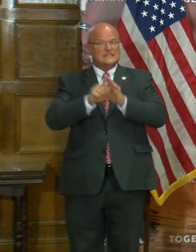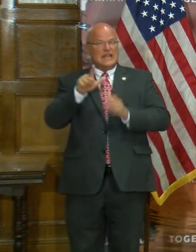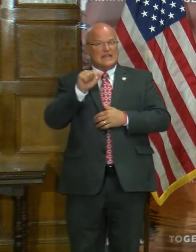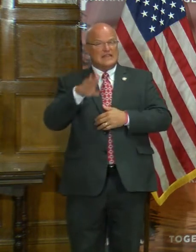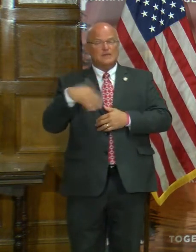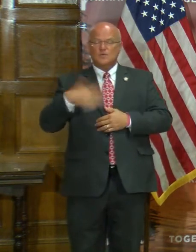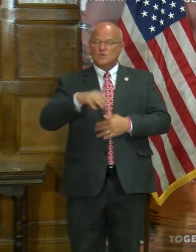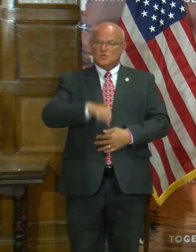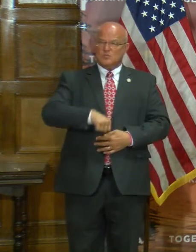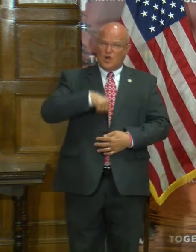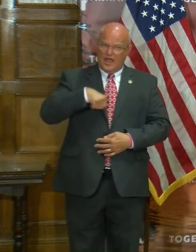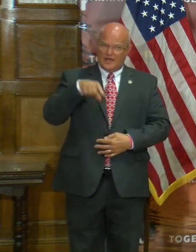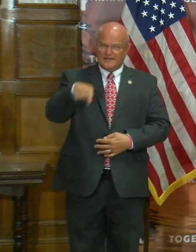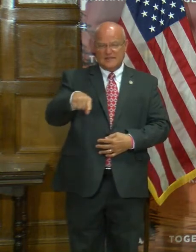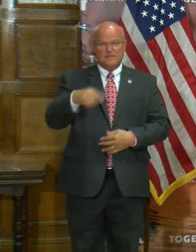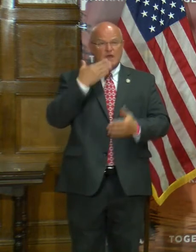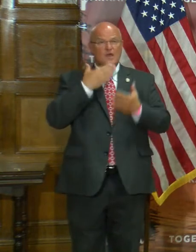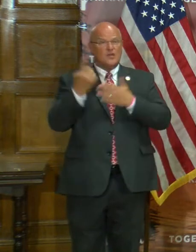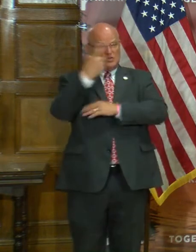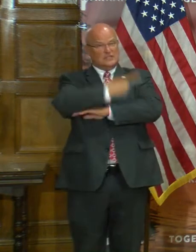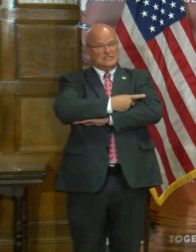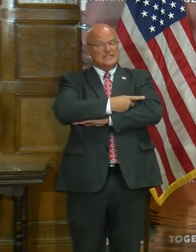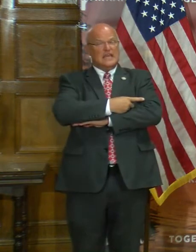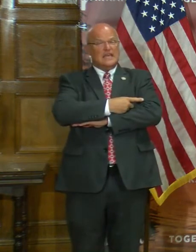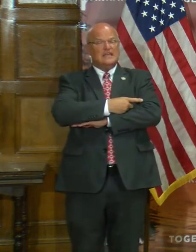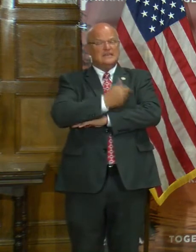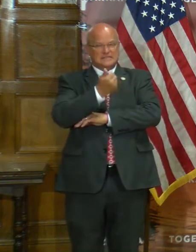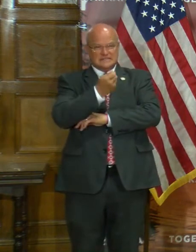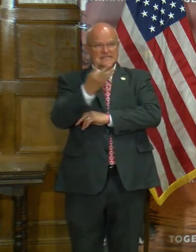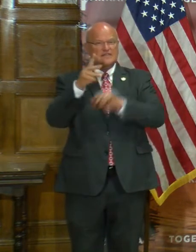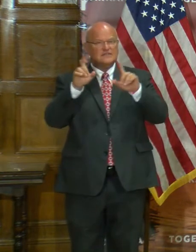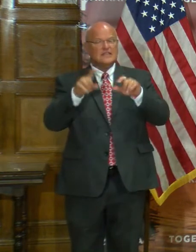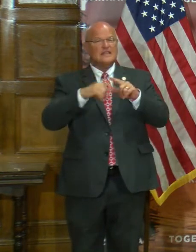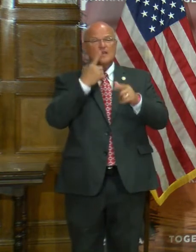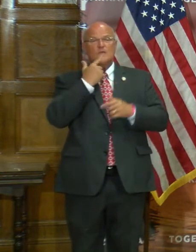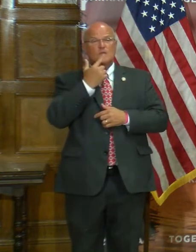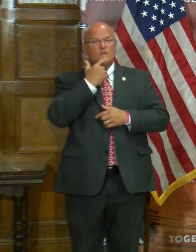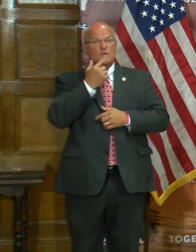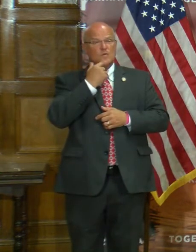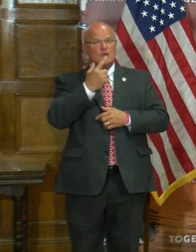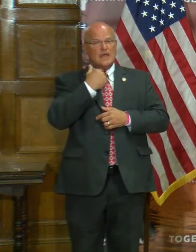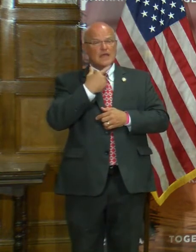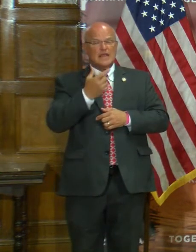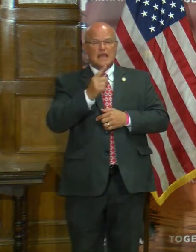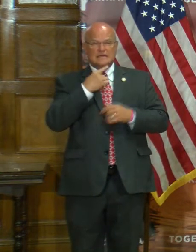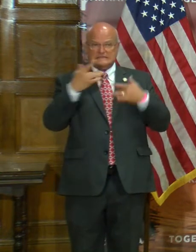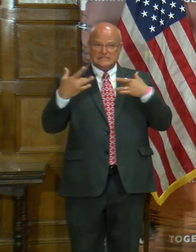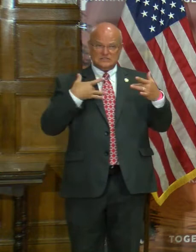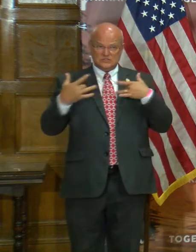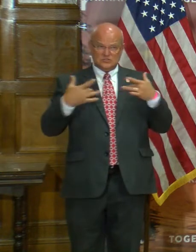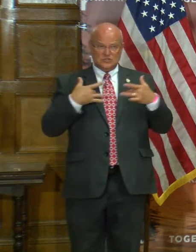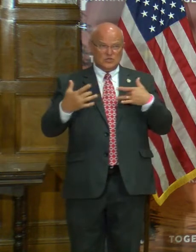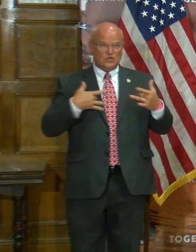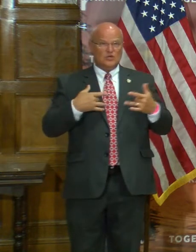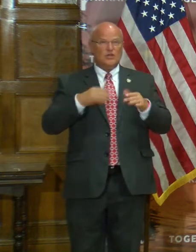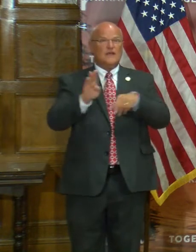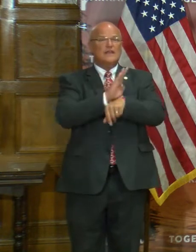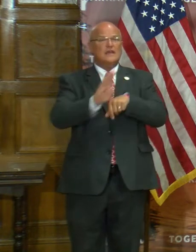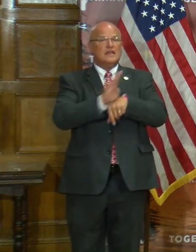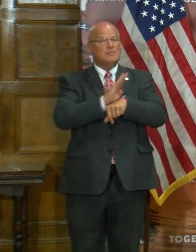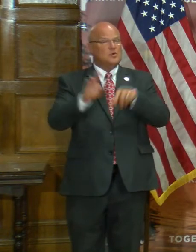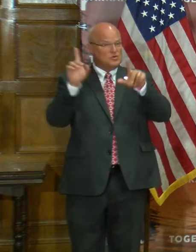of them, and so they had a good day in number of tests. But then the red line, which I've been very concerned about, our